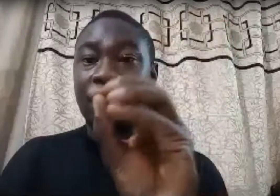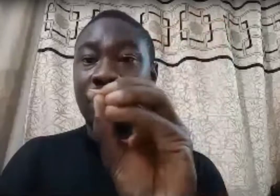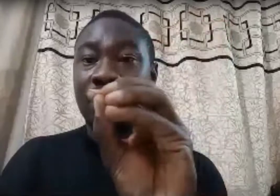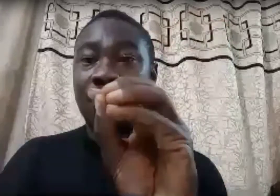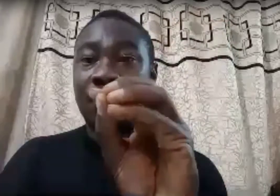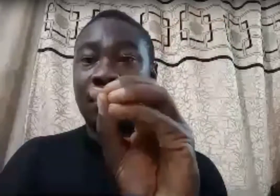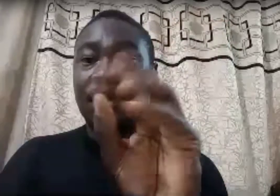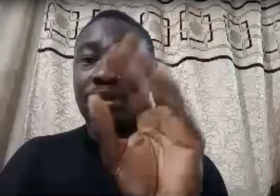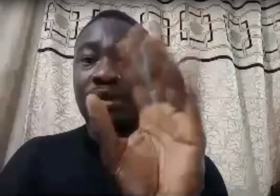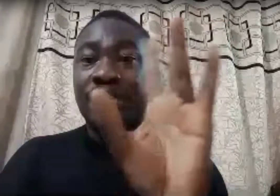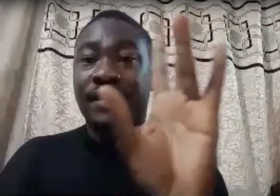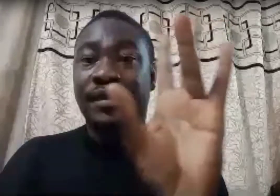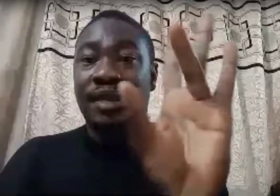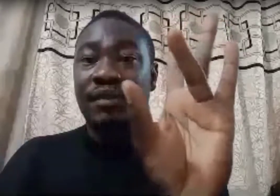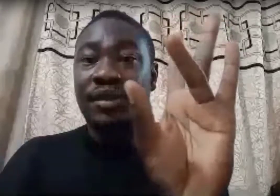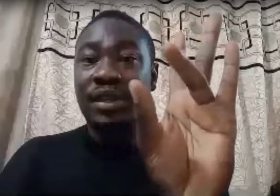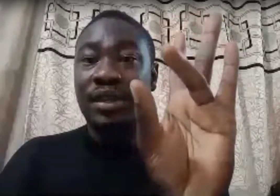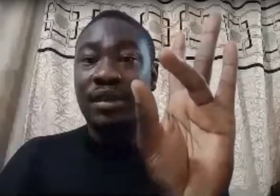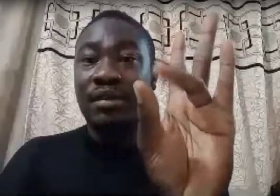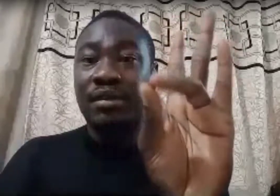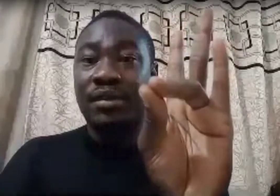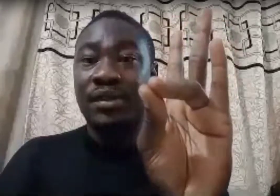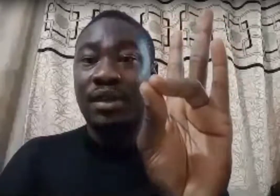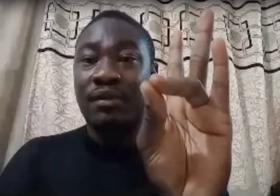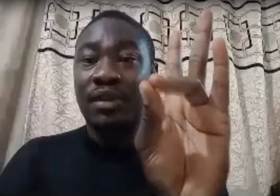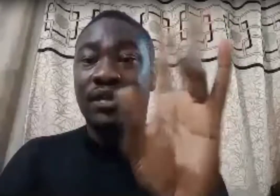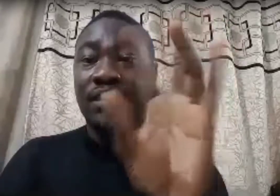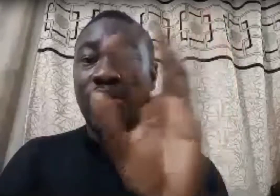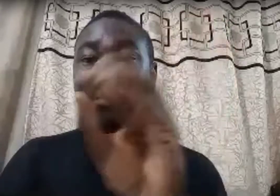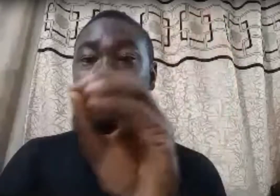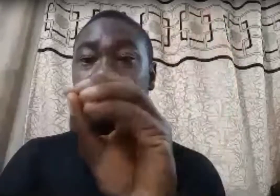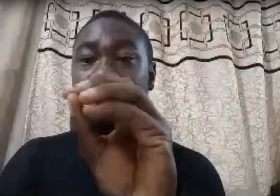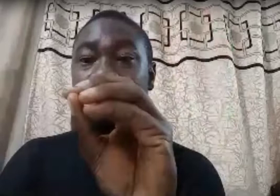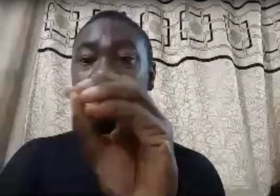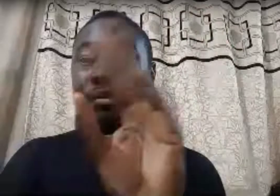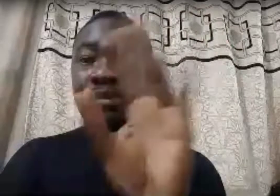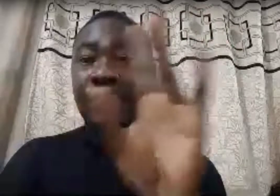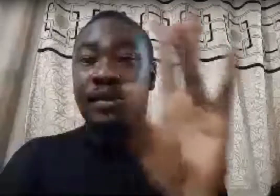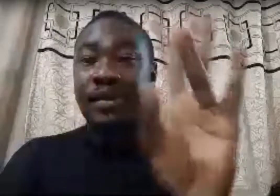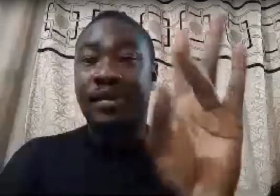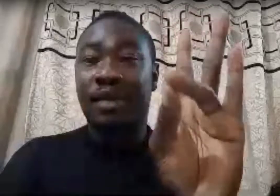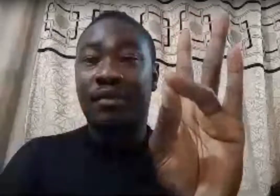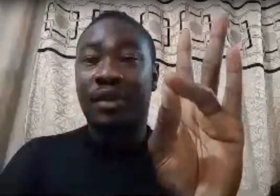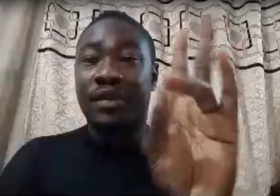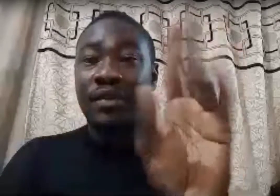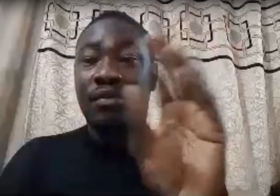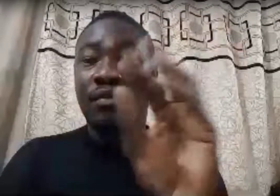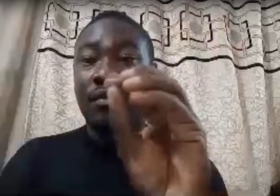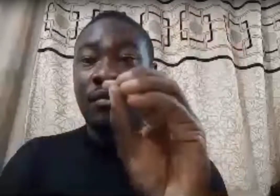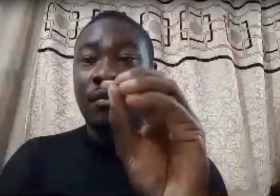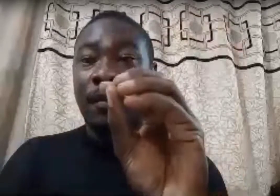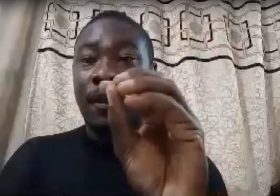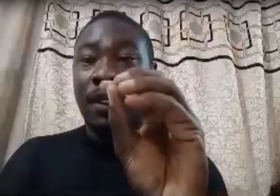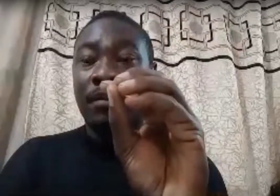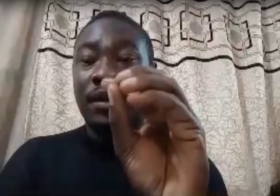70, 7 and 0, 7 and 0. Please, I want to urge you, resist the